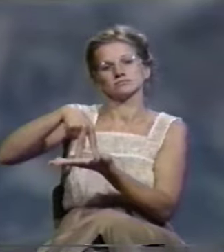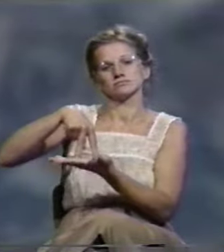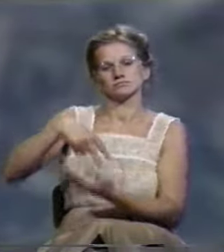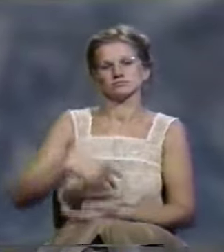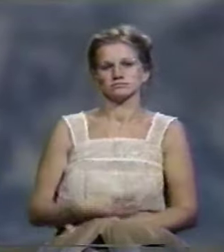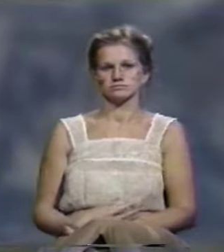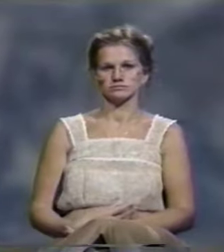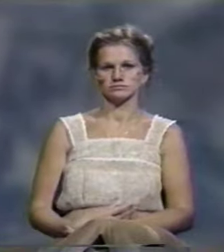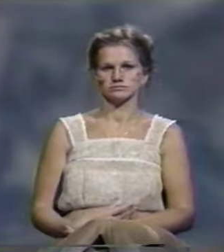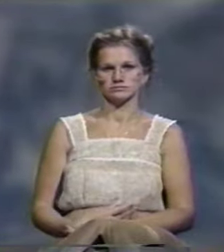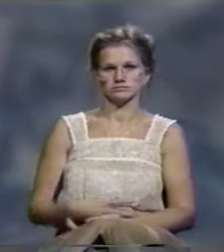To stand.